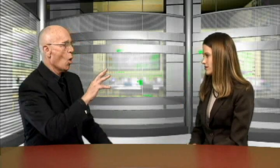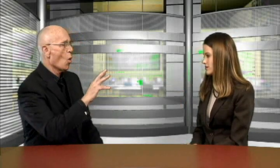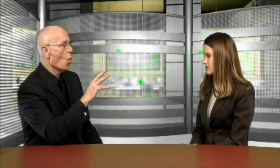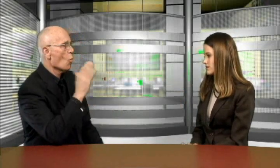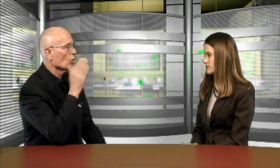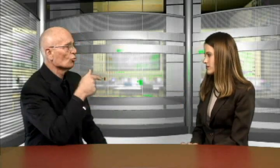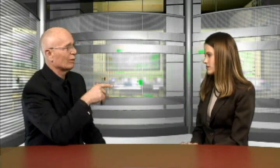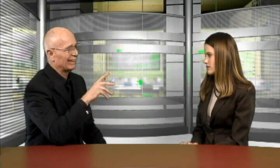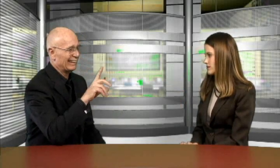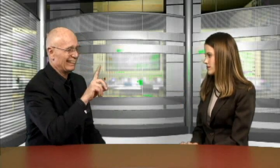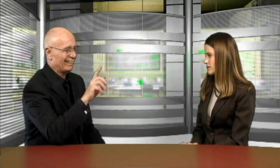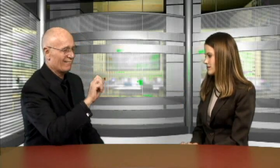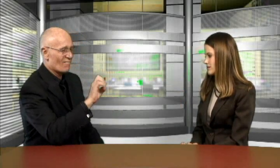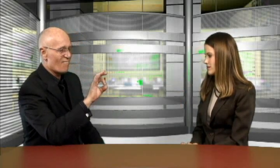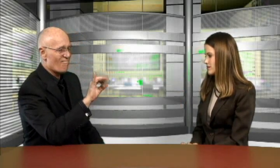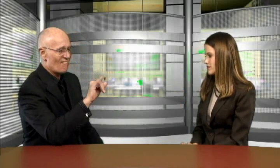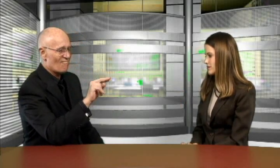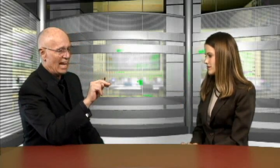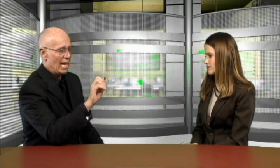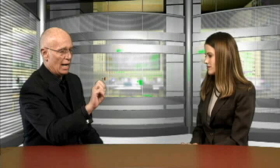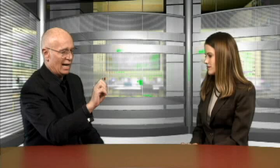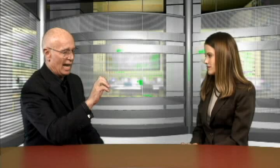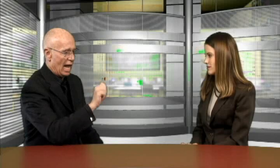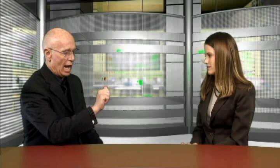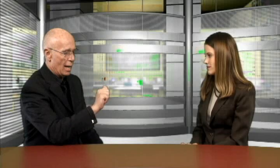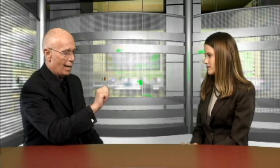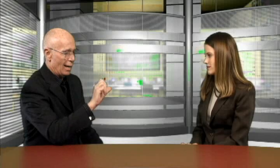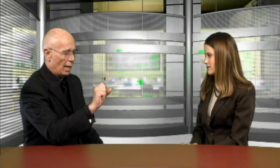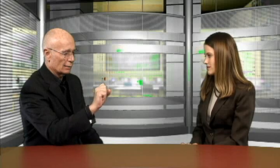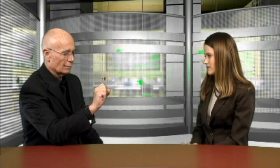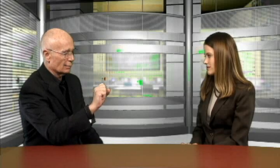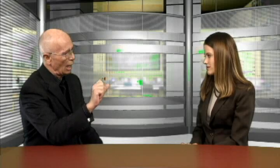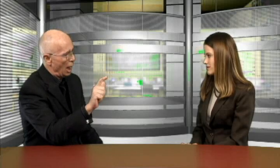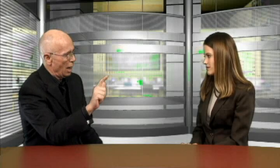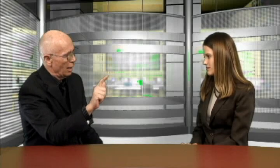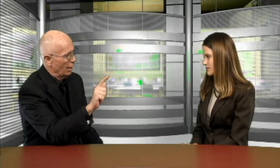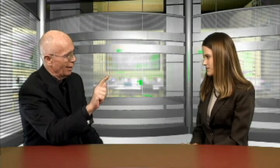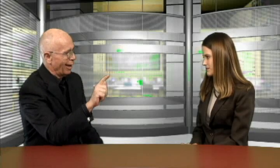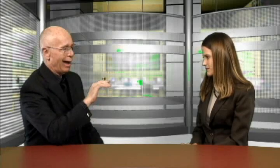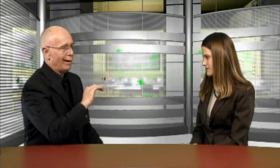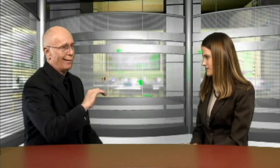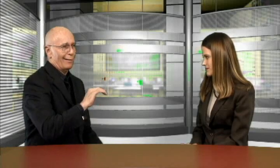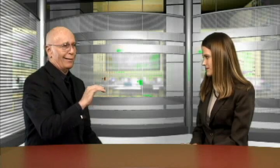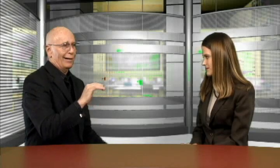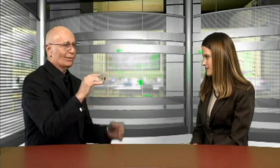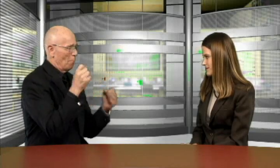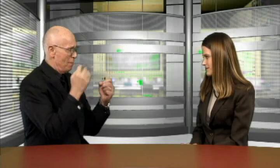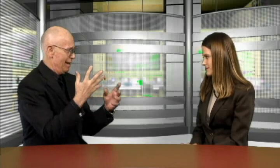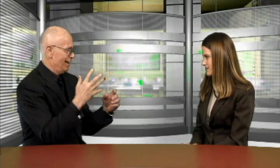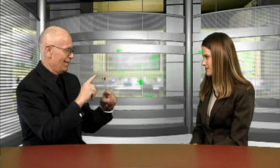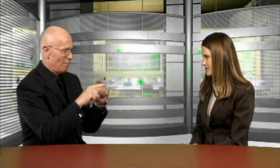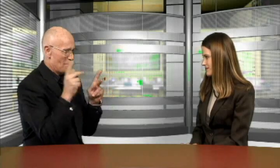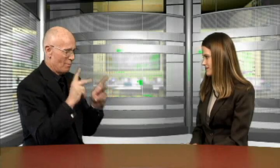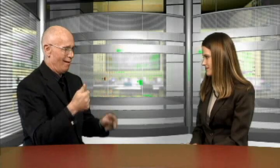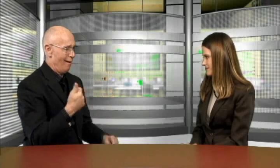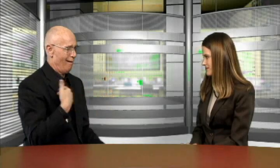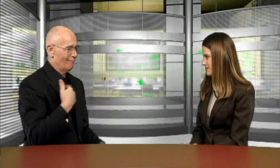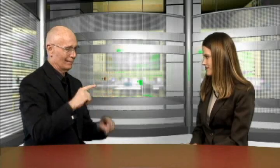ASL. So how would you define ASL? And there's so many different